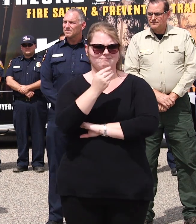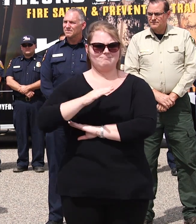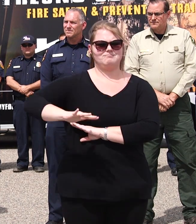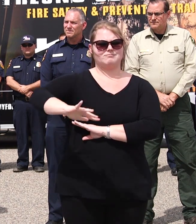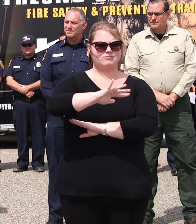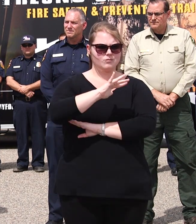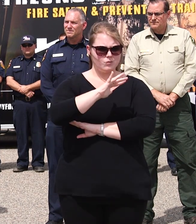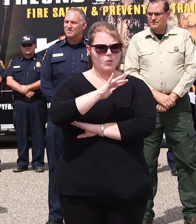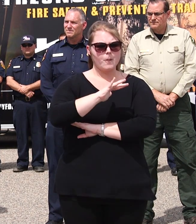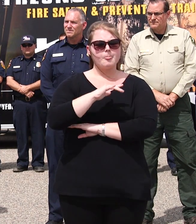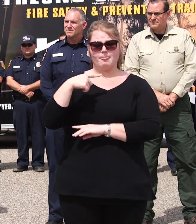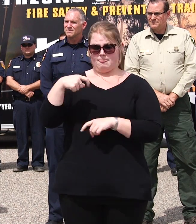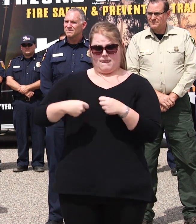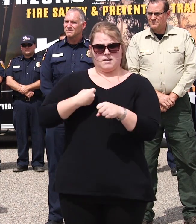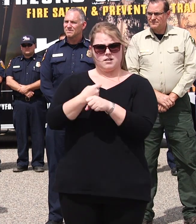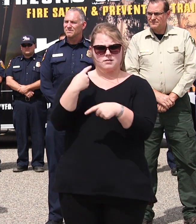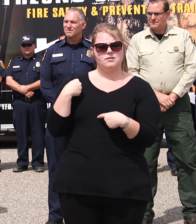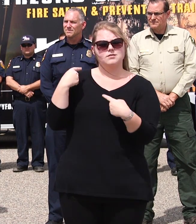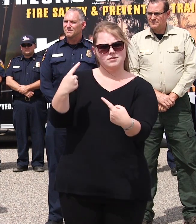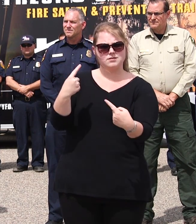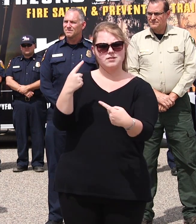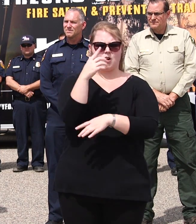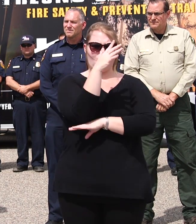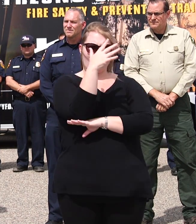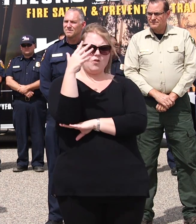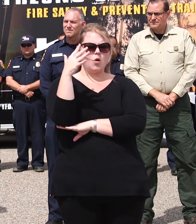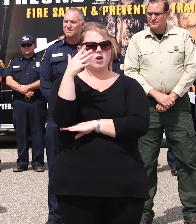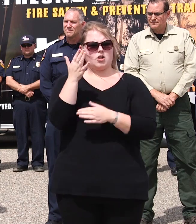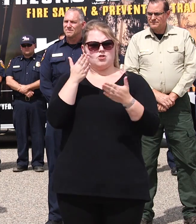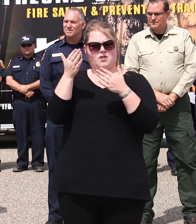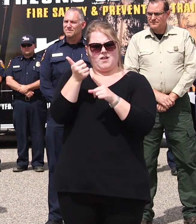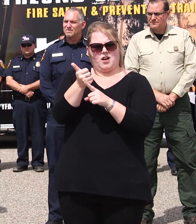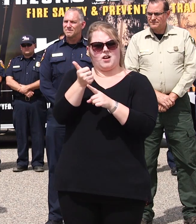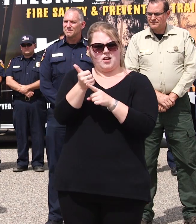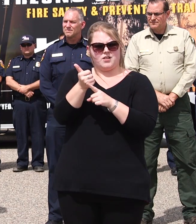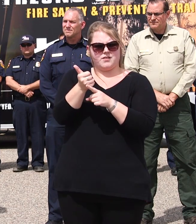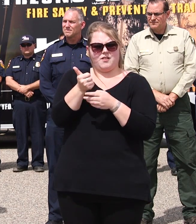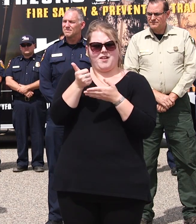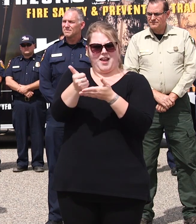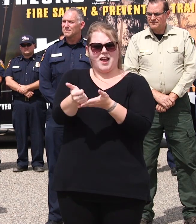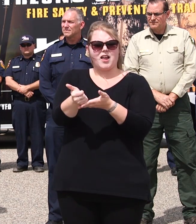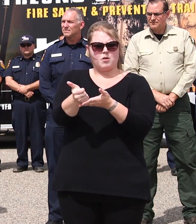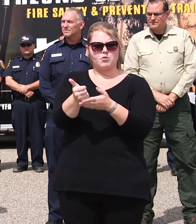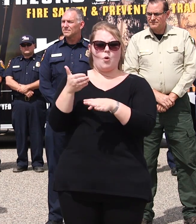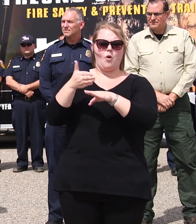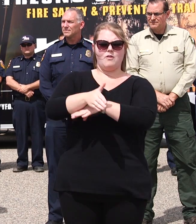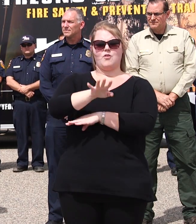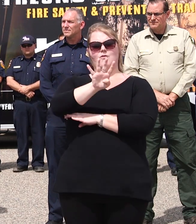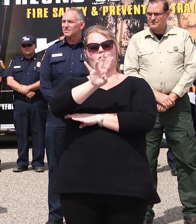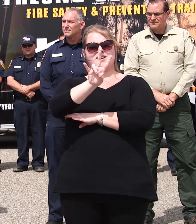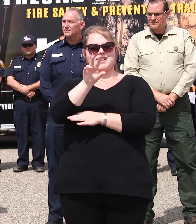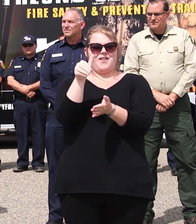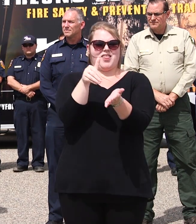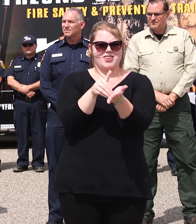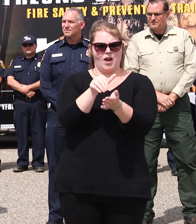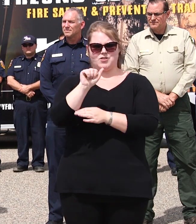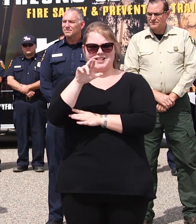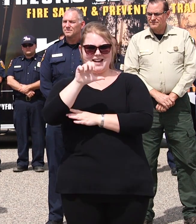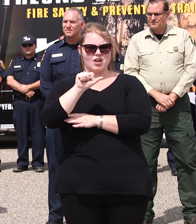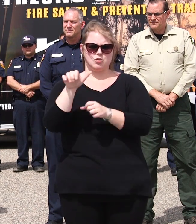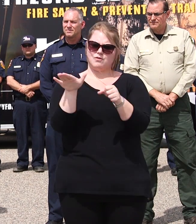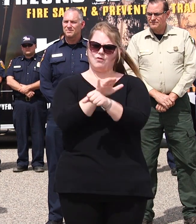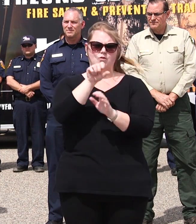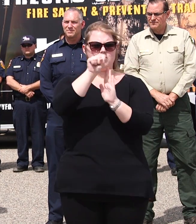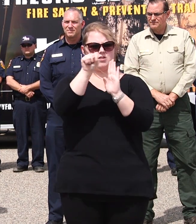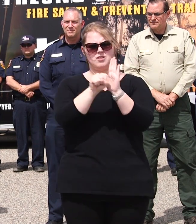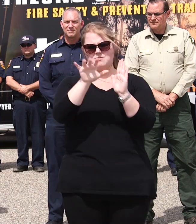Forest Service has treated and mechanical and prescribed fire over 47,000 acres across the state.